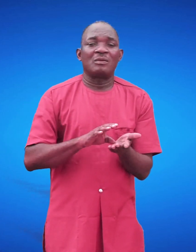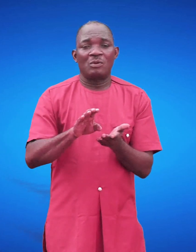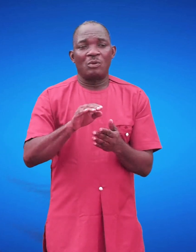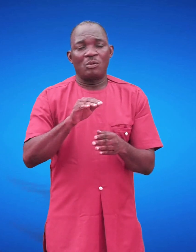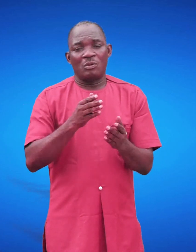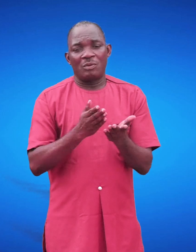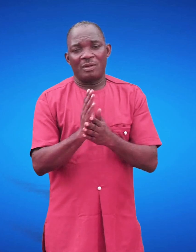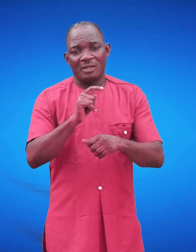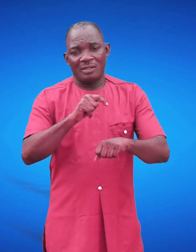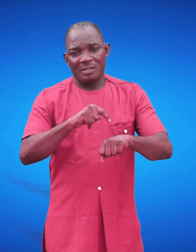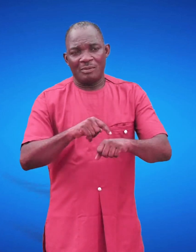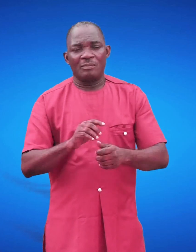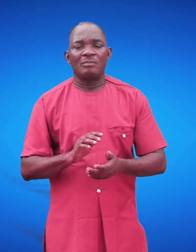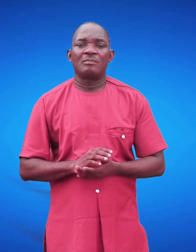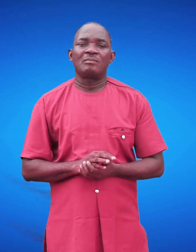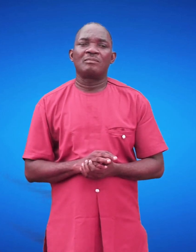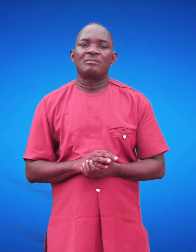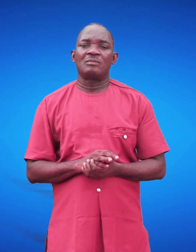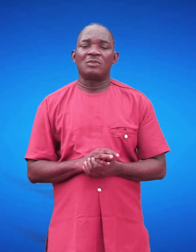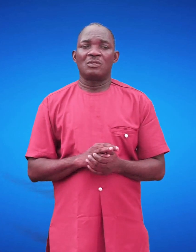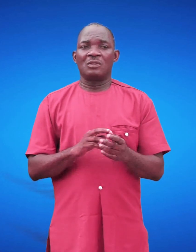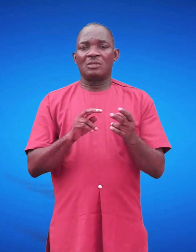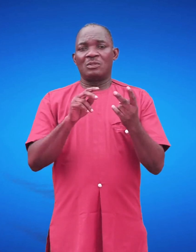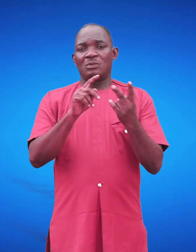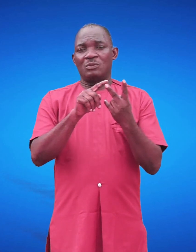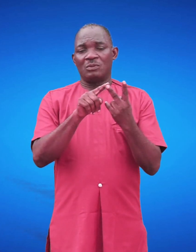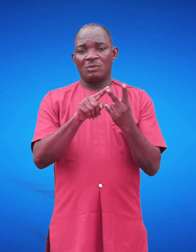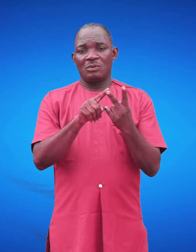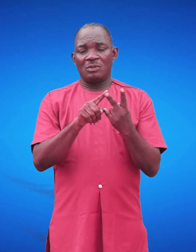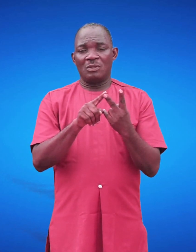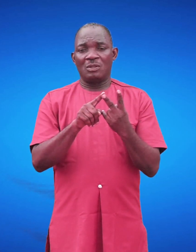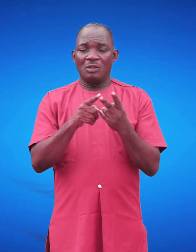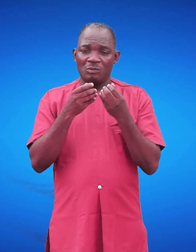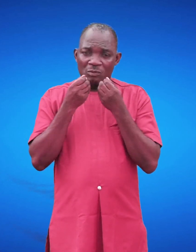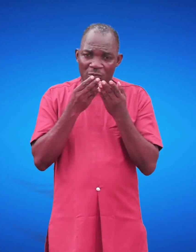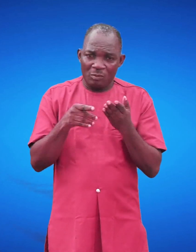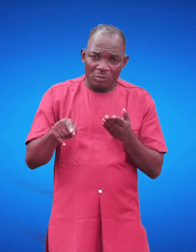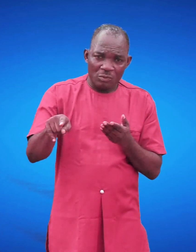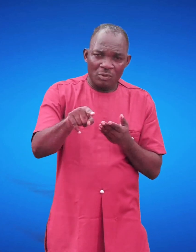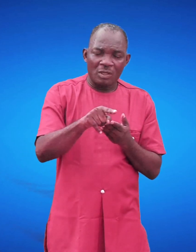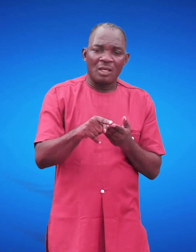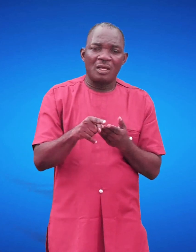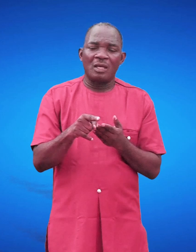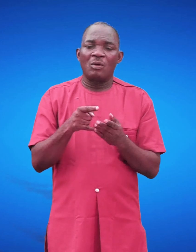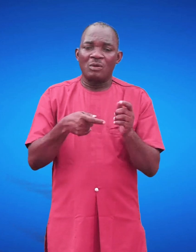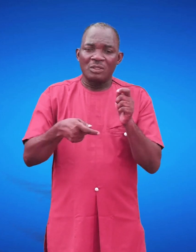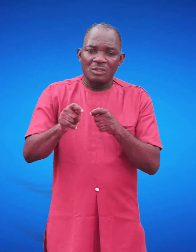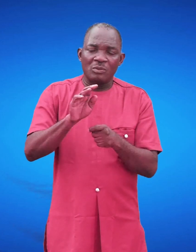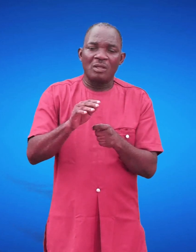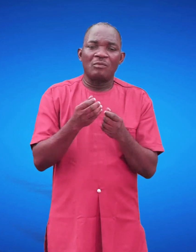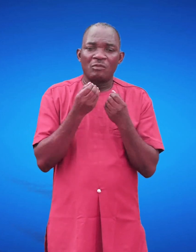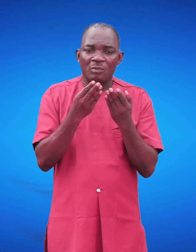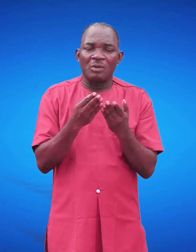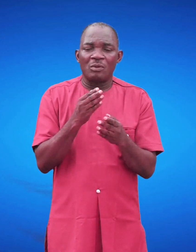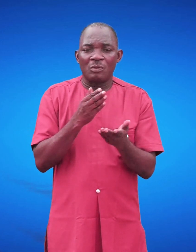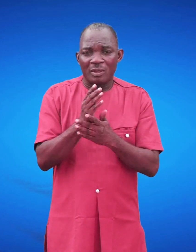time. 2. Updating your records on time as